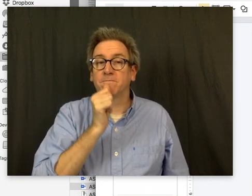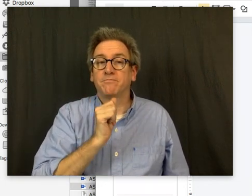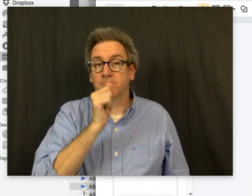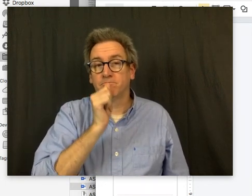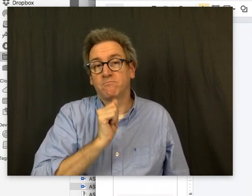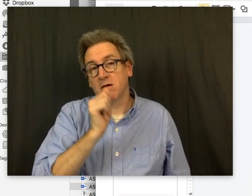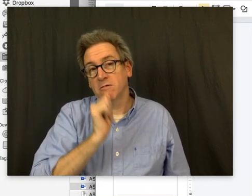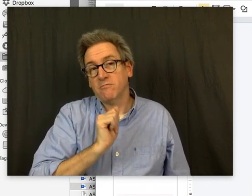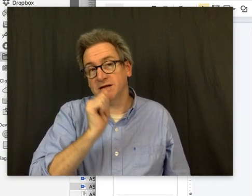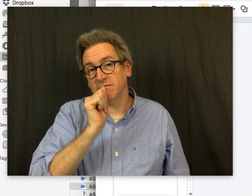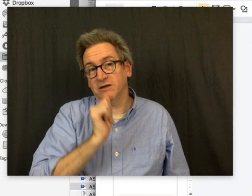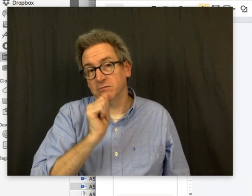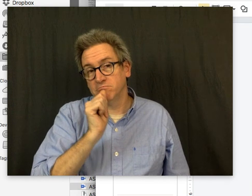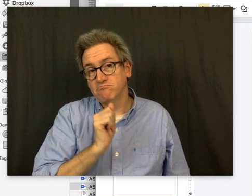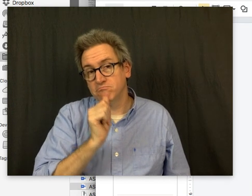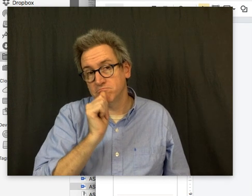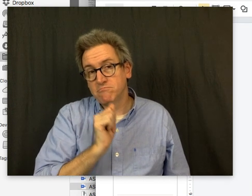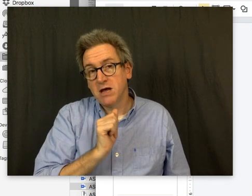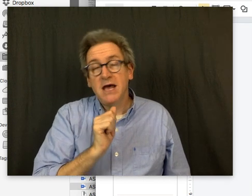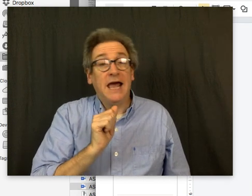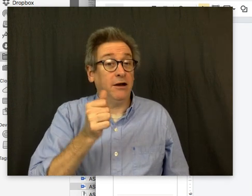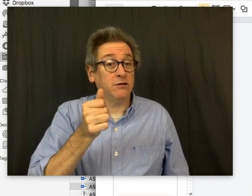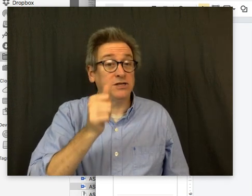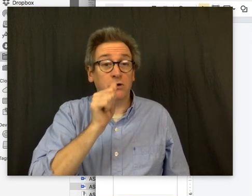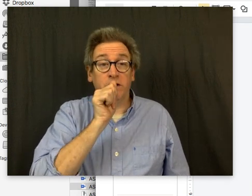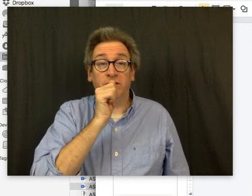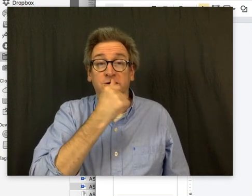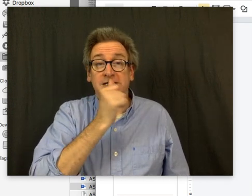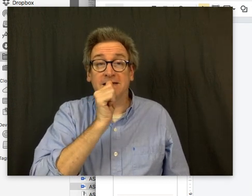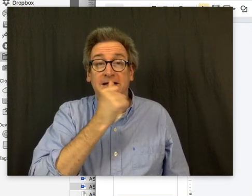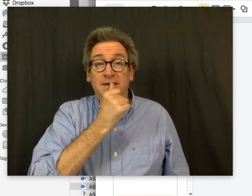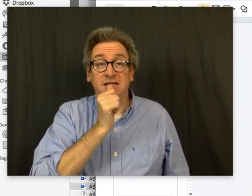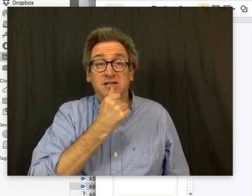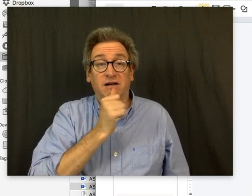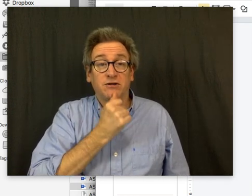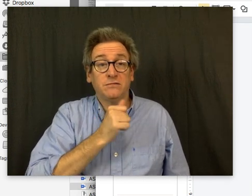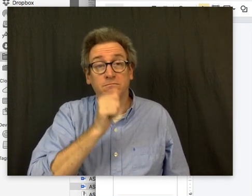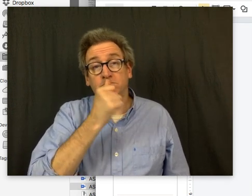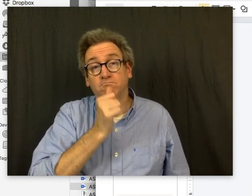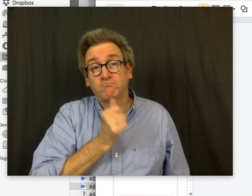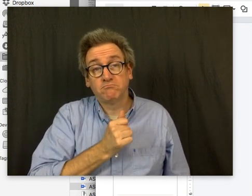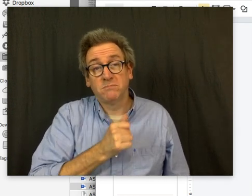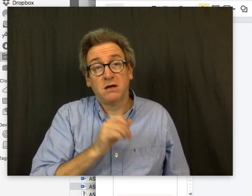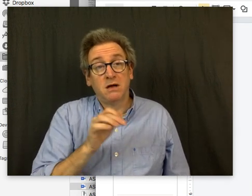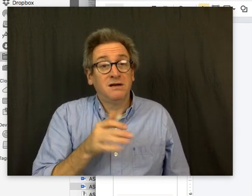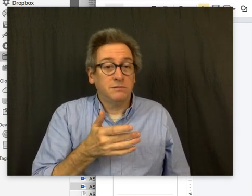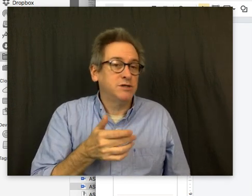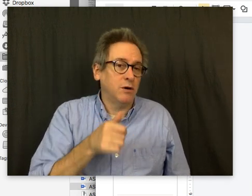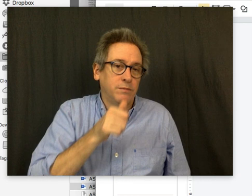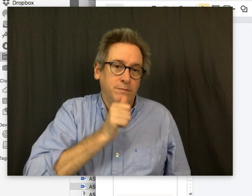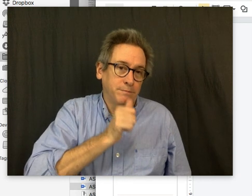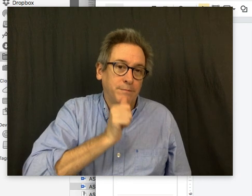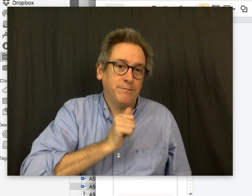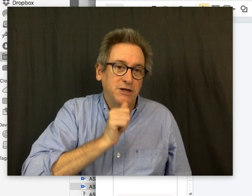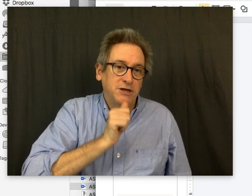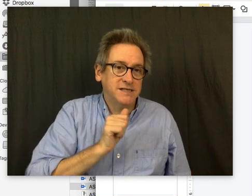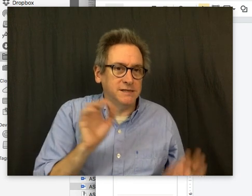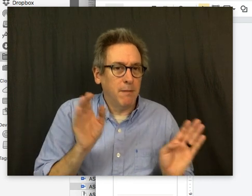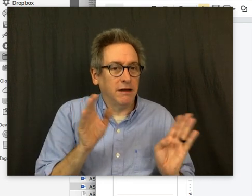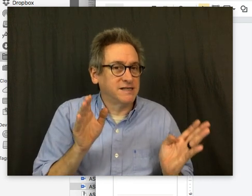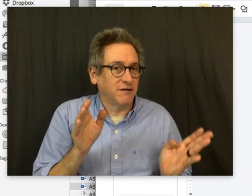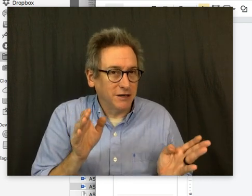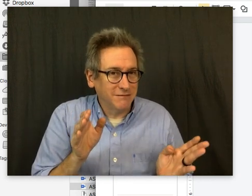here, right down the chin. It also, if you twist it, it means suffer. So